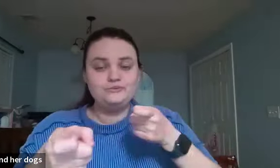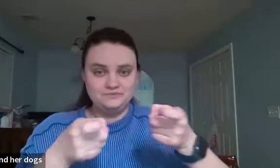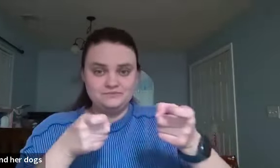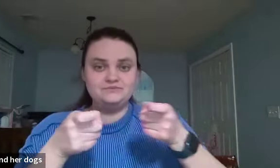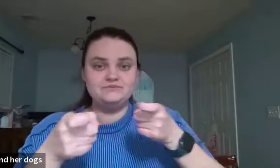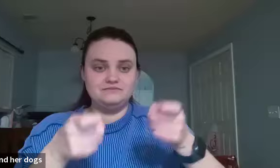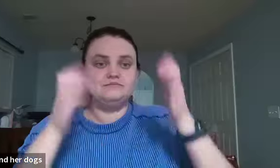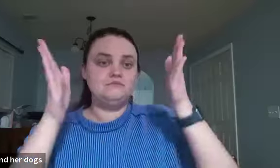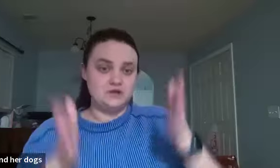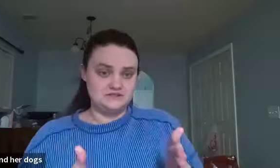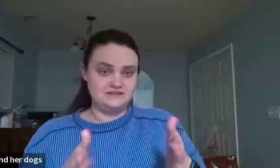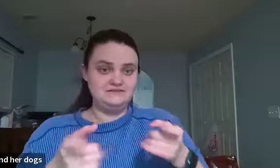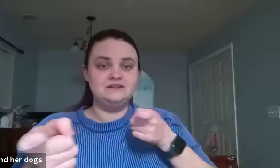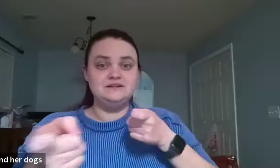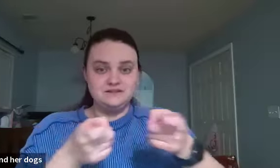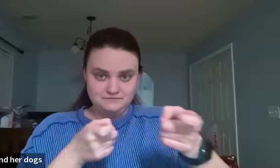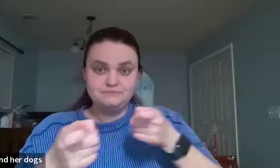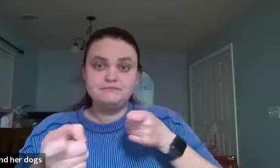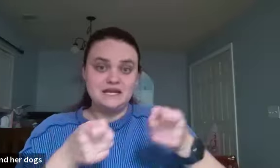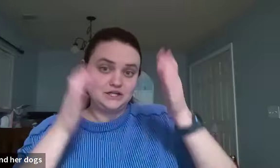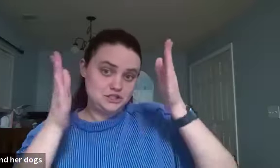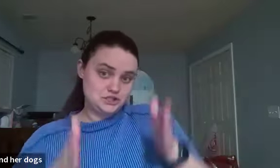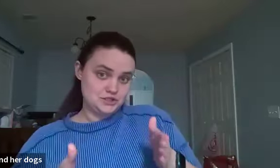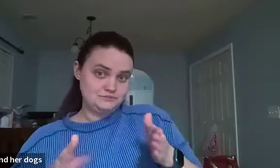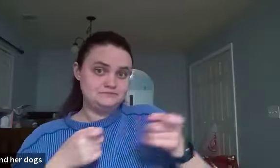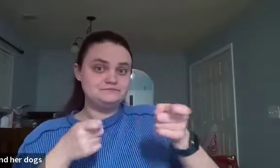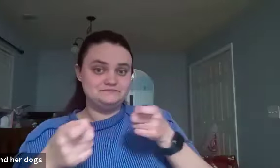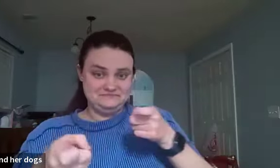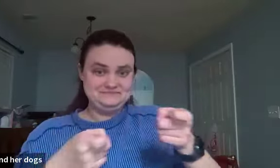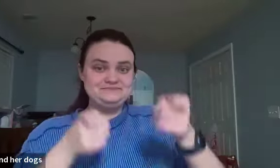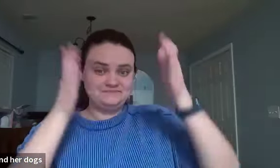control. Person. Manager.